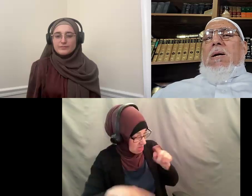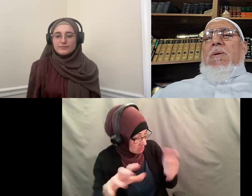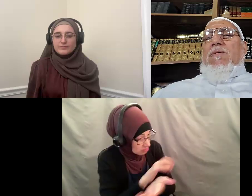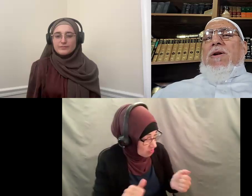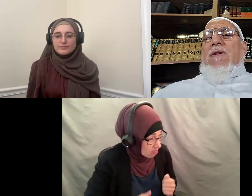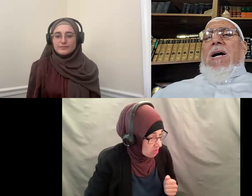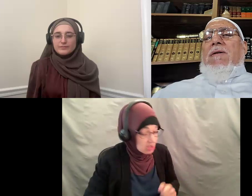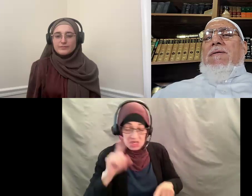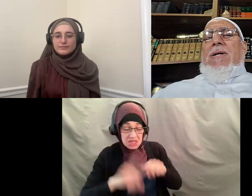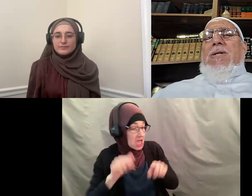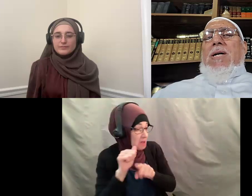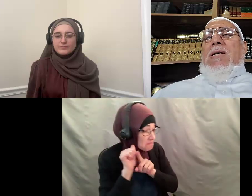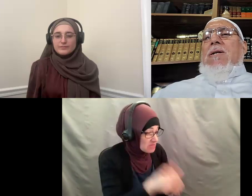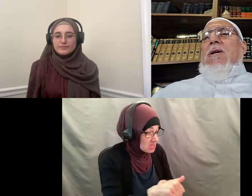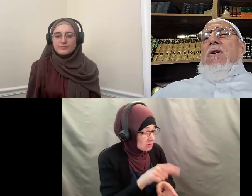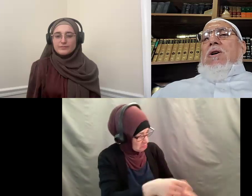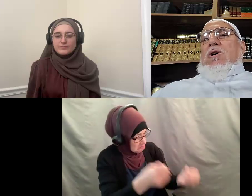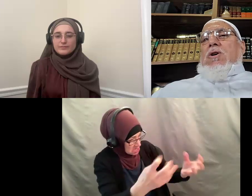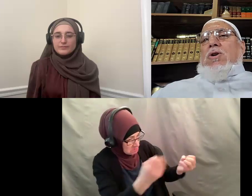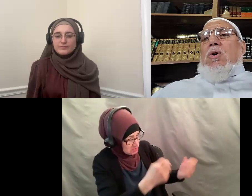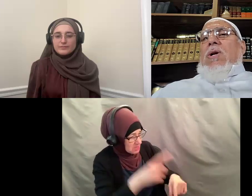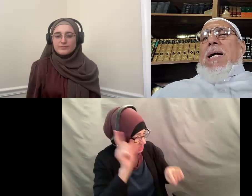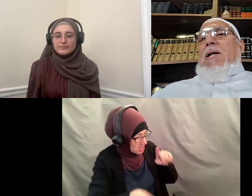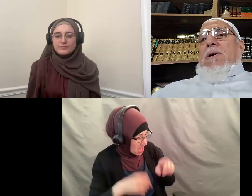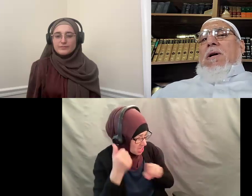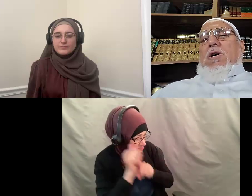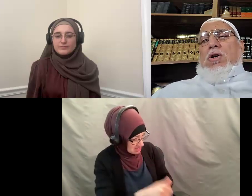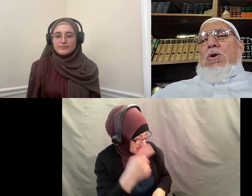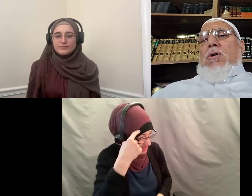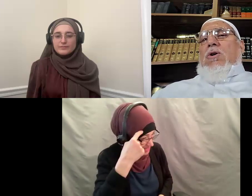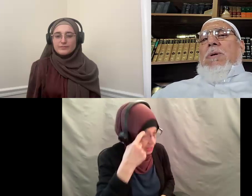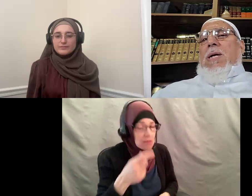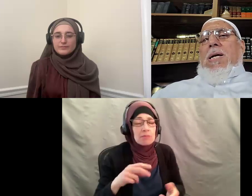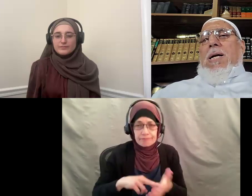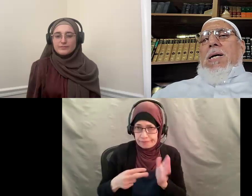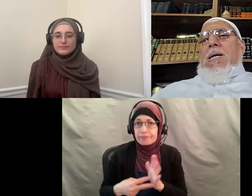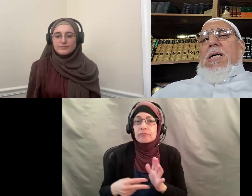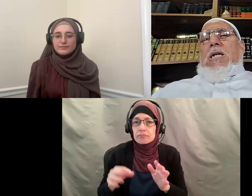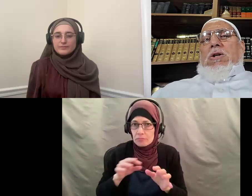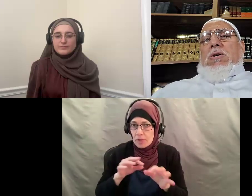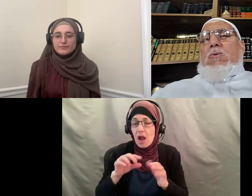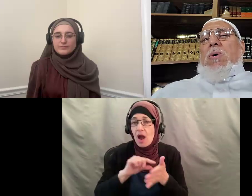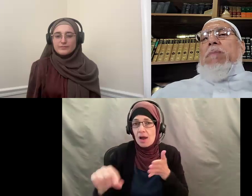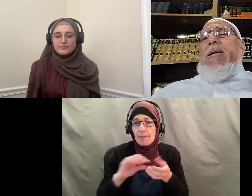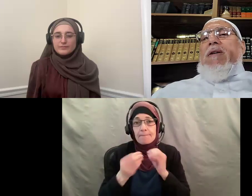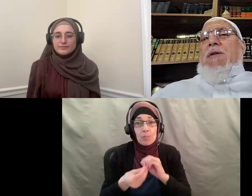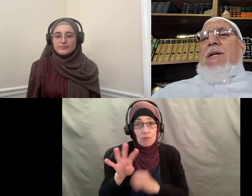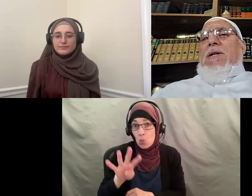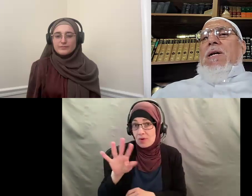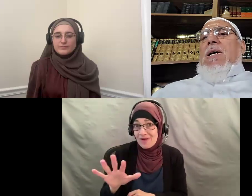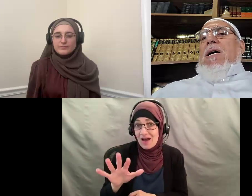Then ayah number 45, it says, "Your gathering, your community will